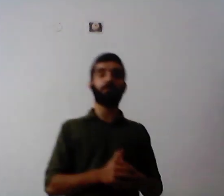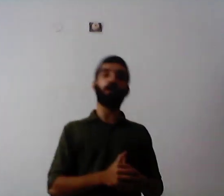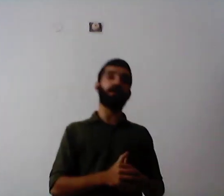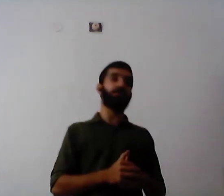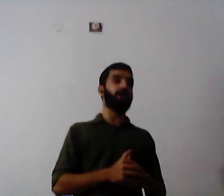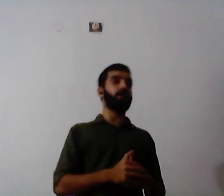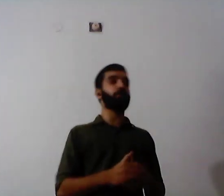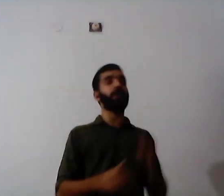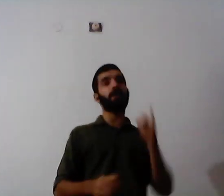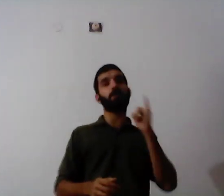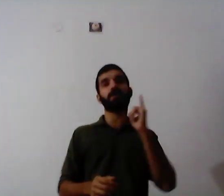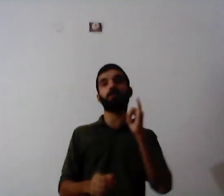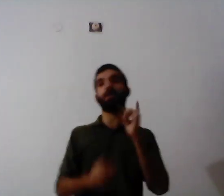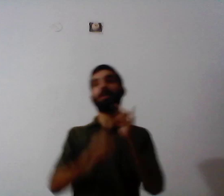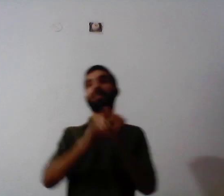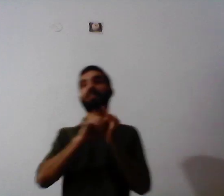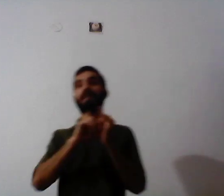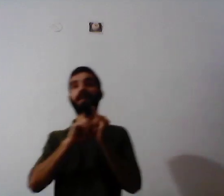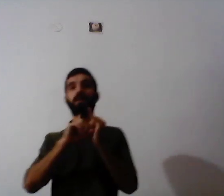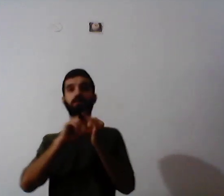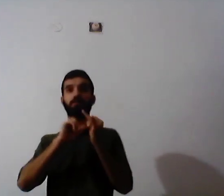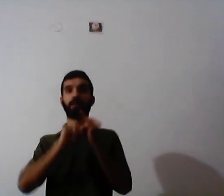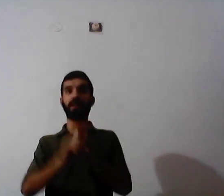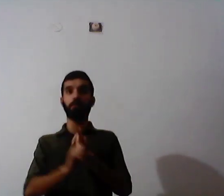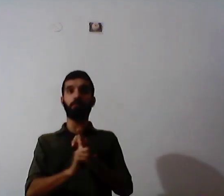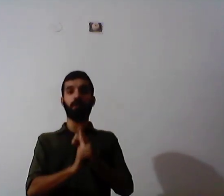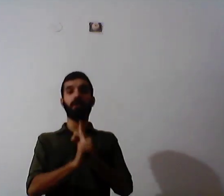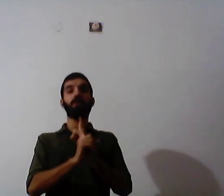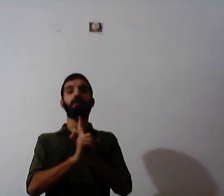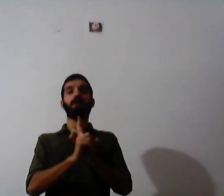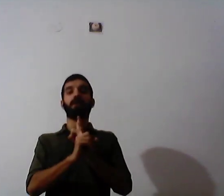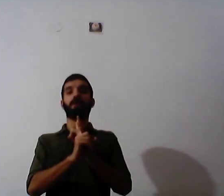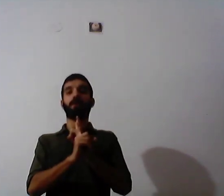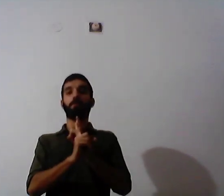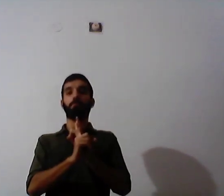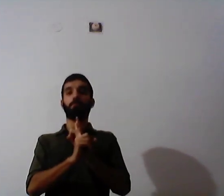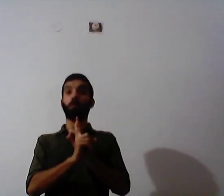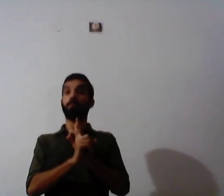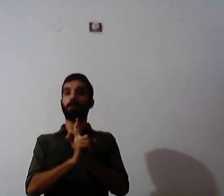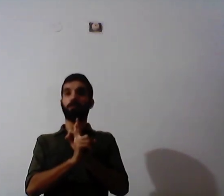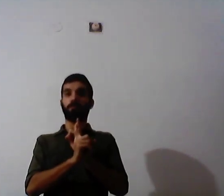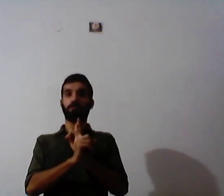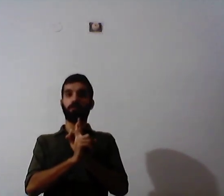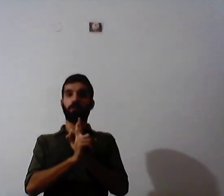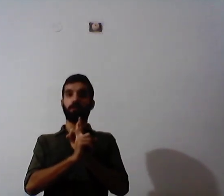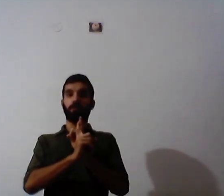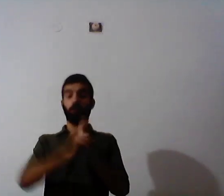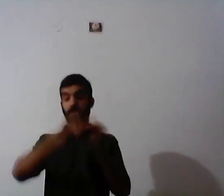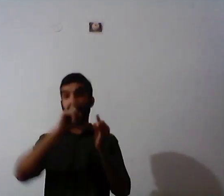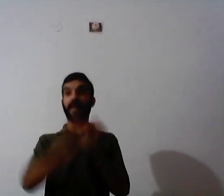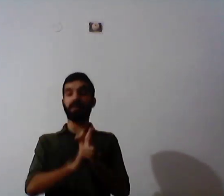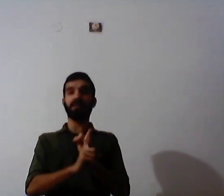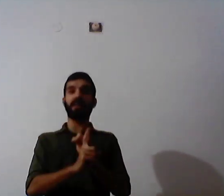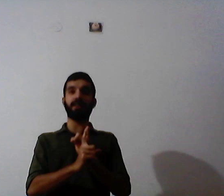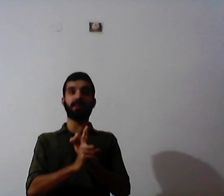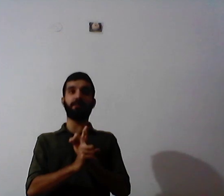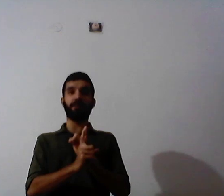Okay, fine. So that was our second very important property of, or factor that is